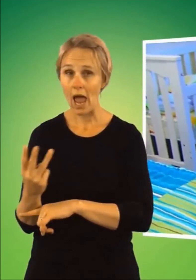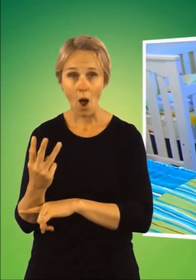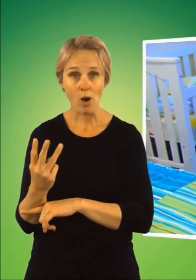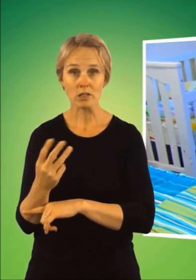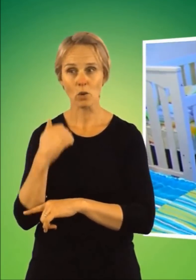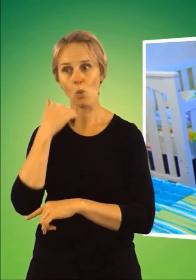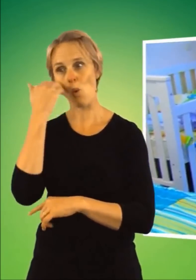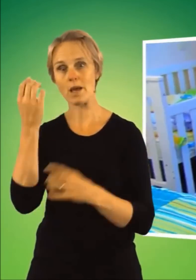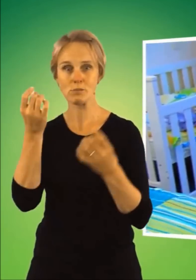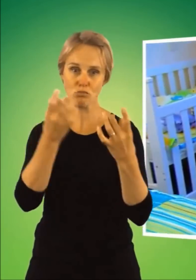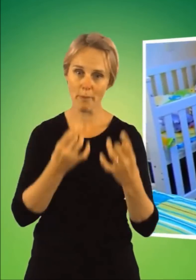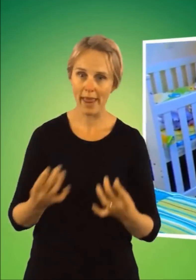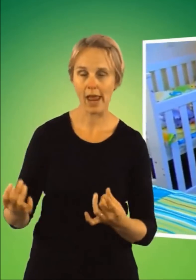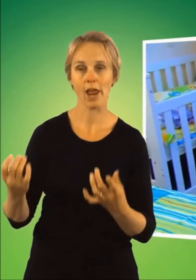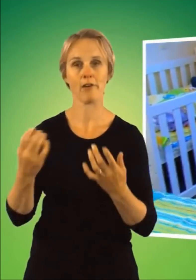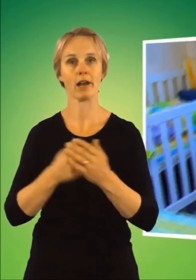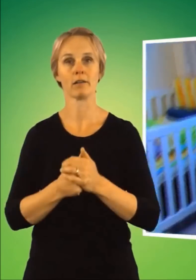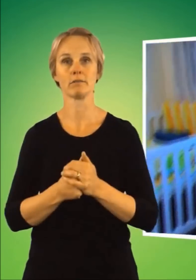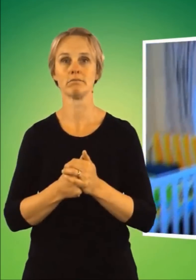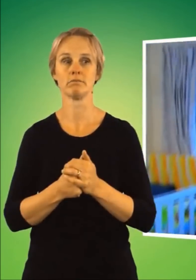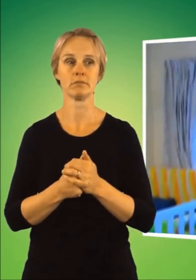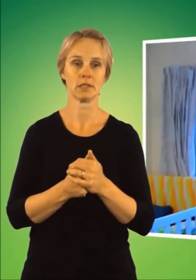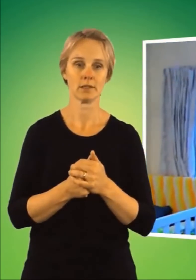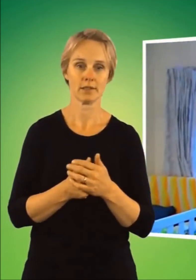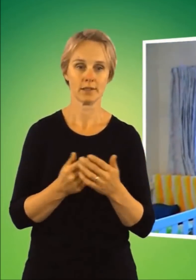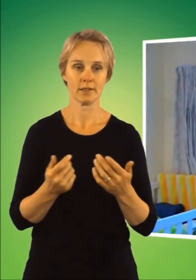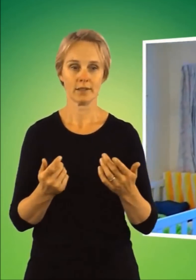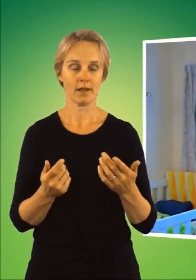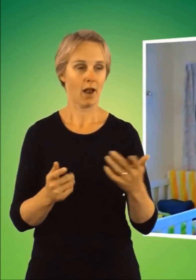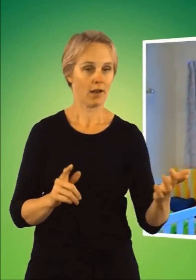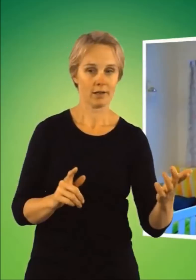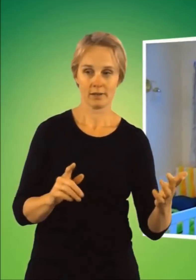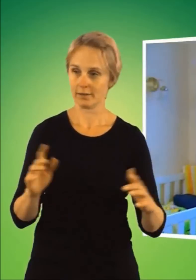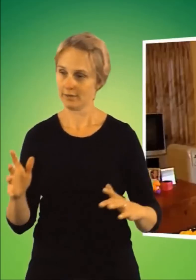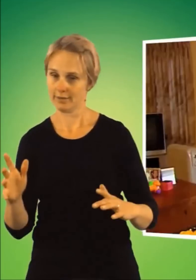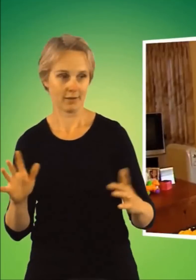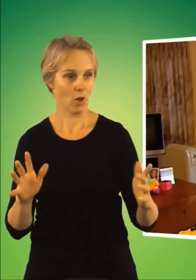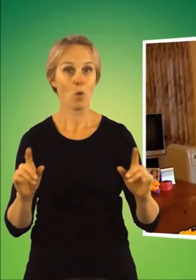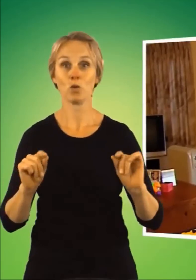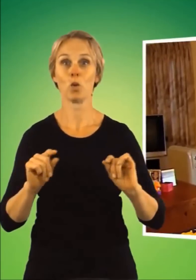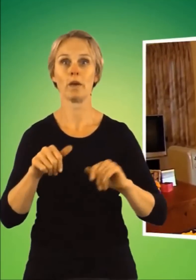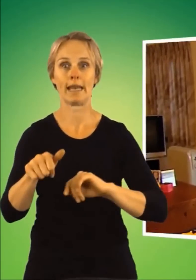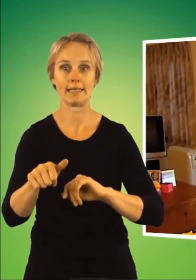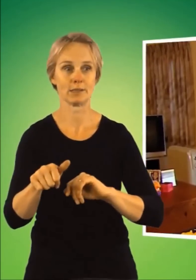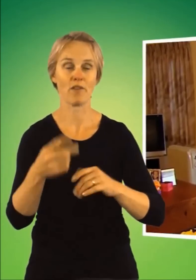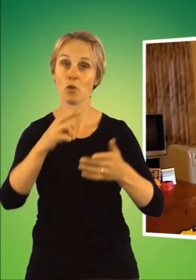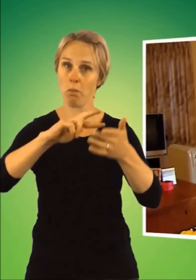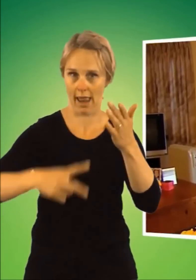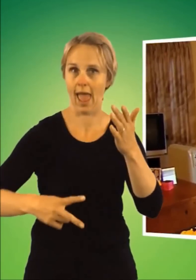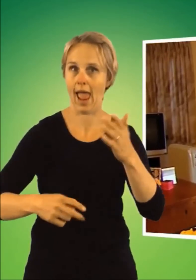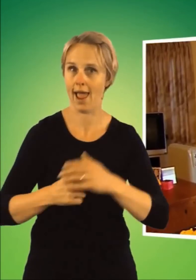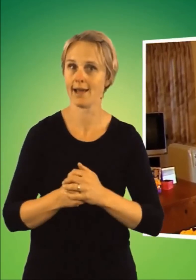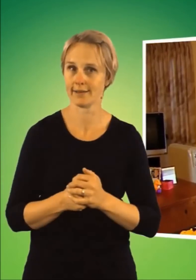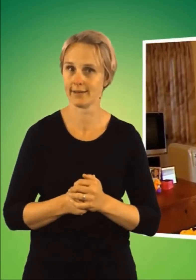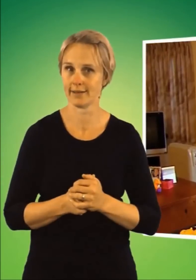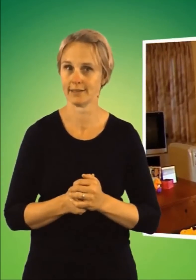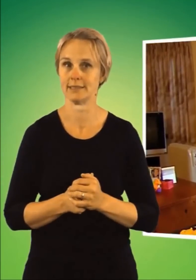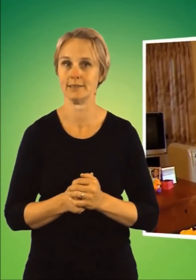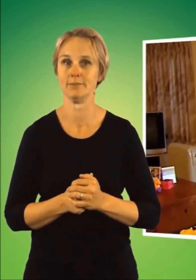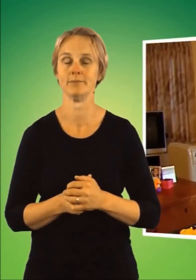or 3 hours, so it's like always preparing a war, you know. If your enemy attack, you know, in 1 hour they